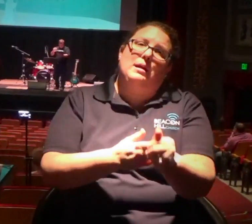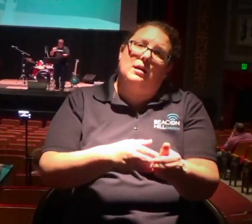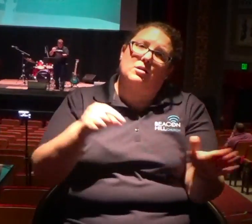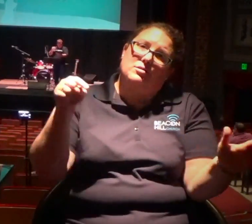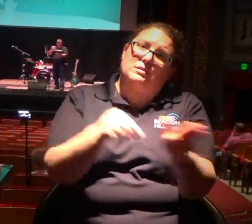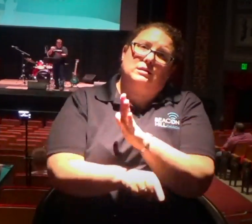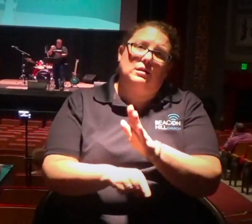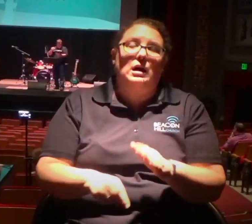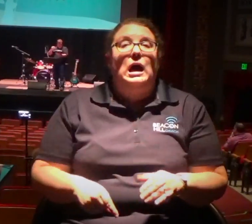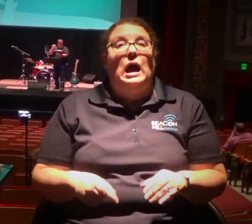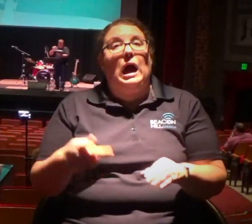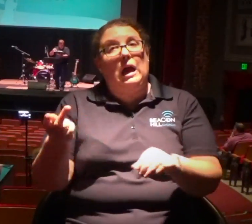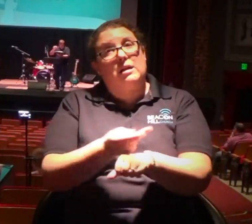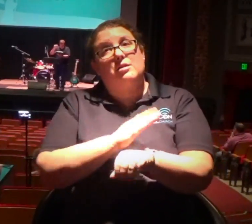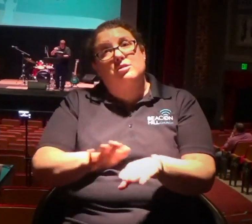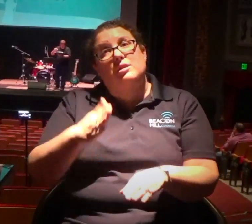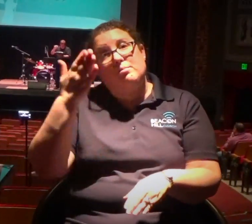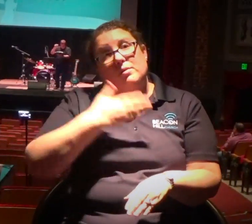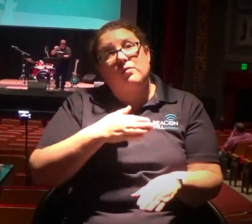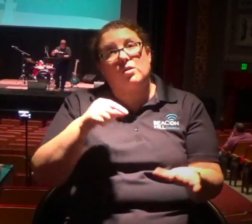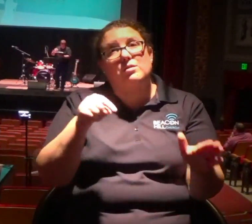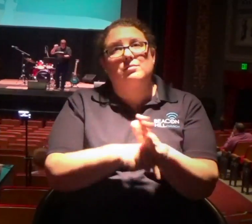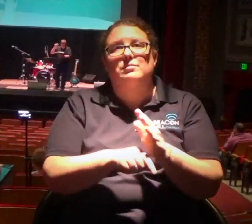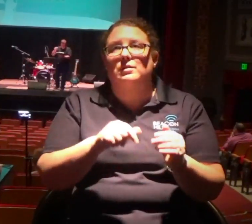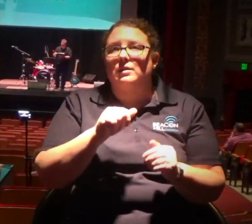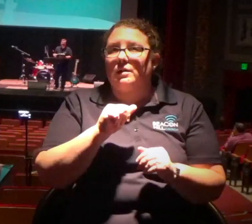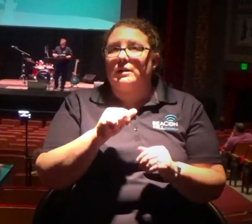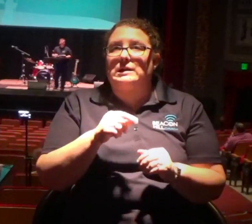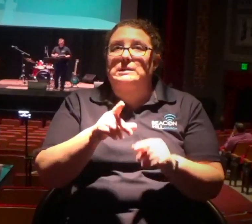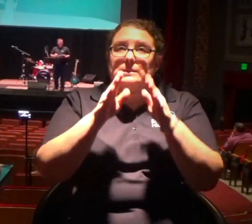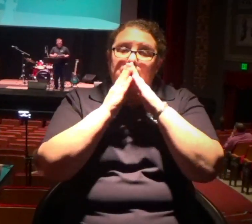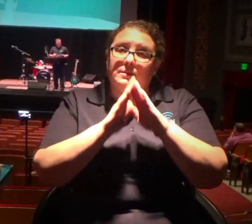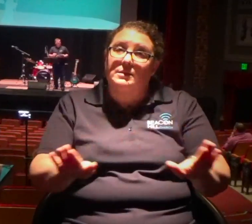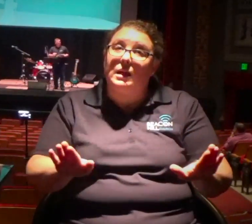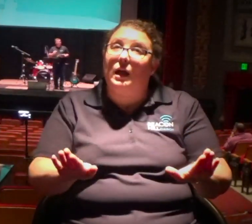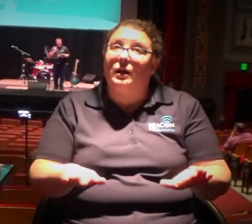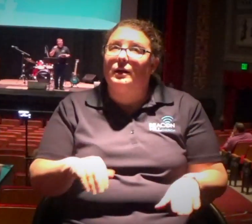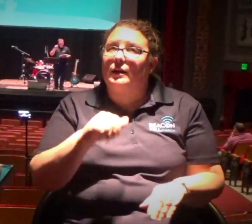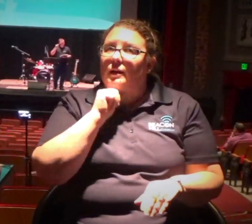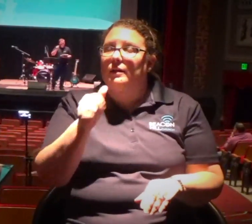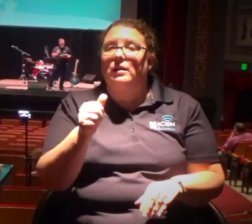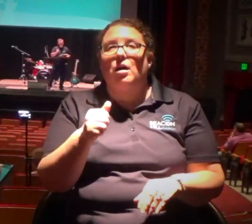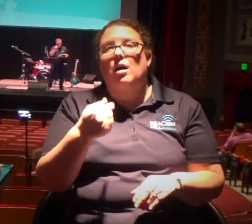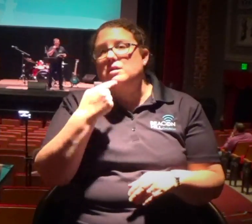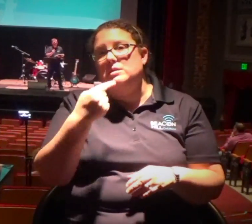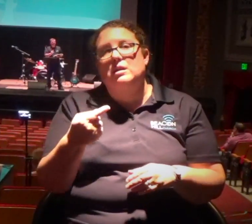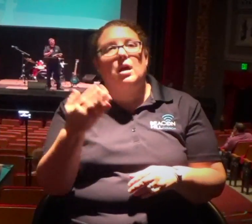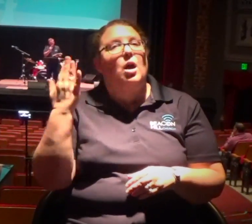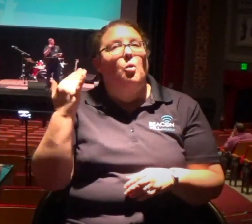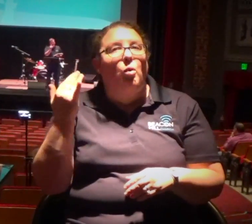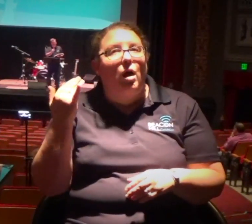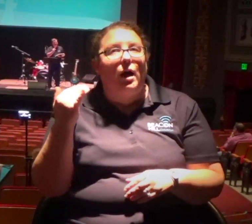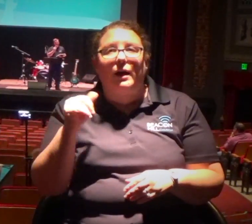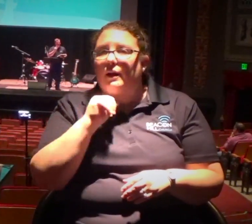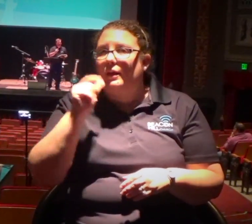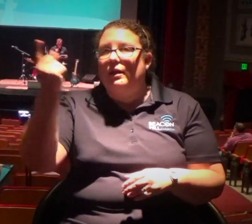silent, he did not open his mouth. Why? Because he didn't come to save his